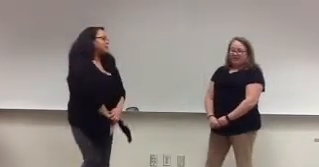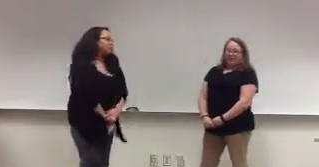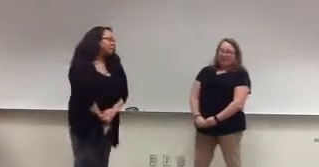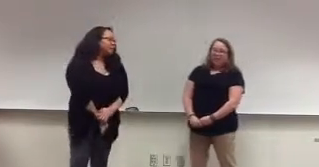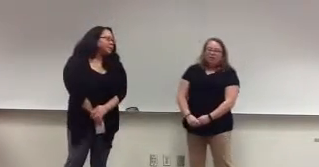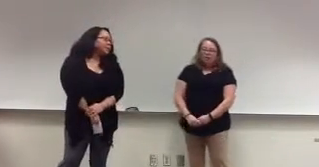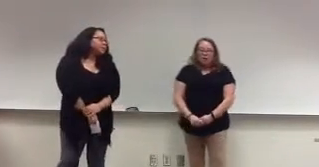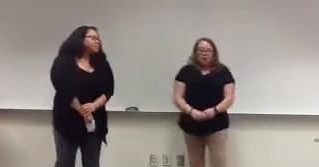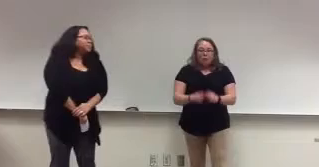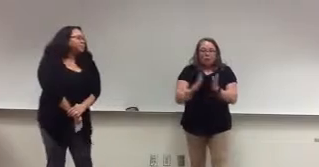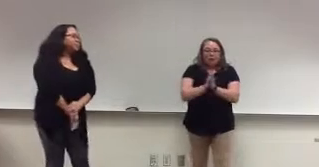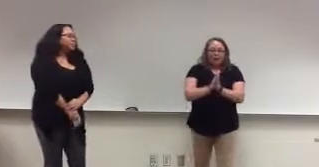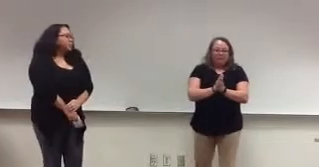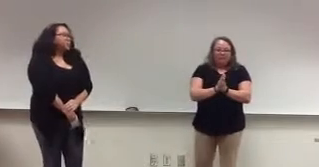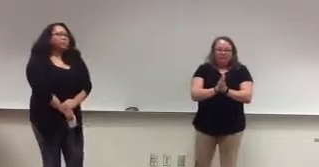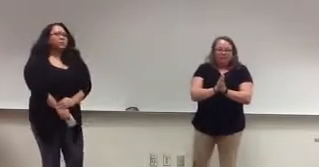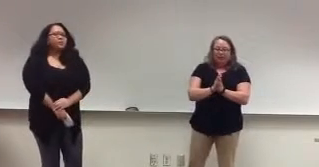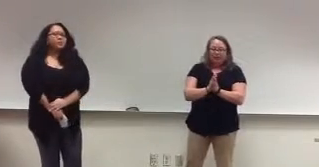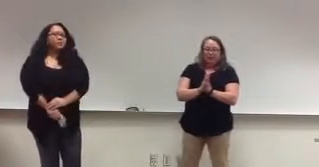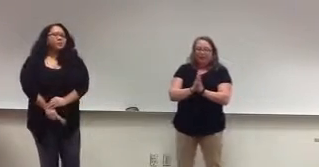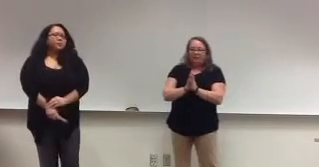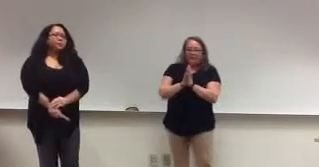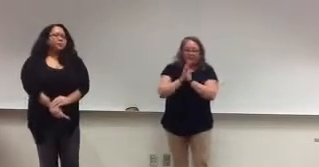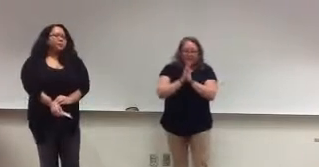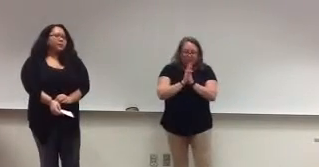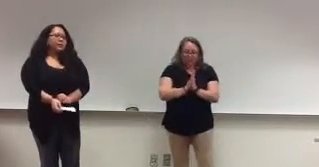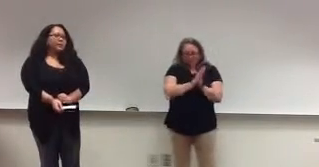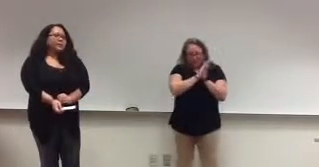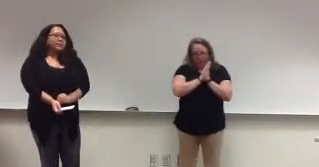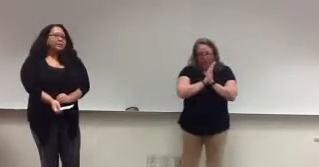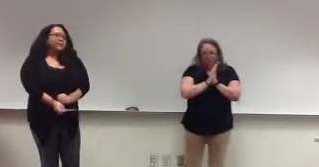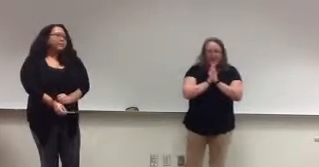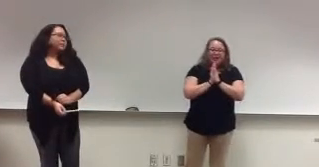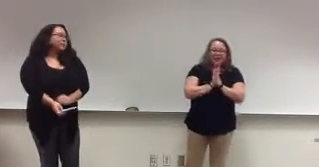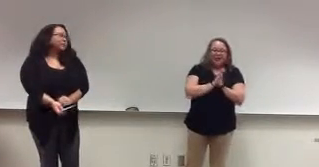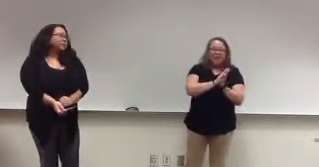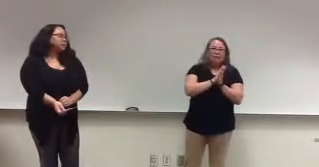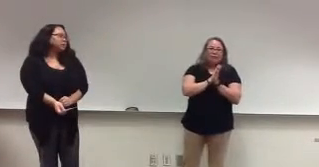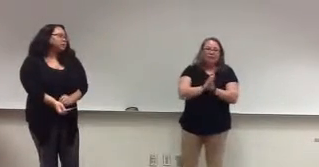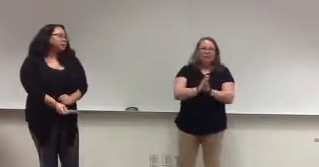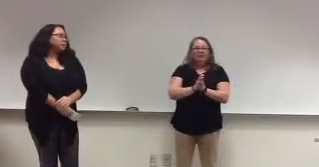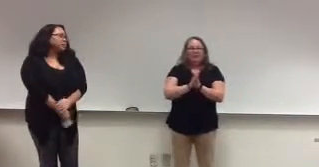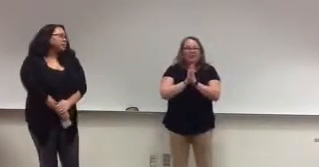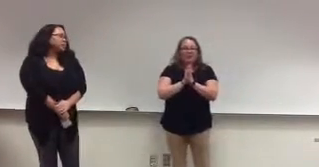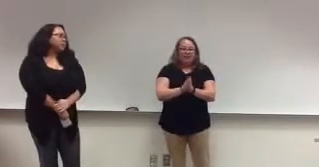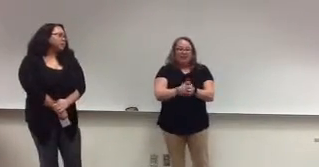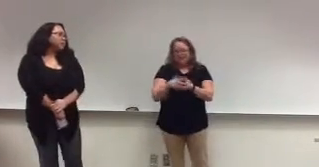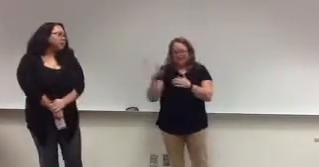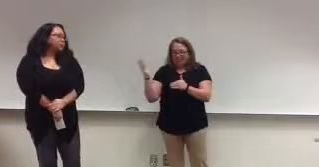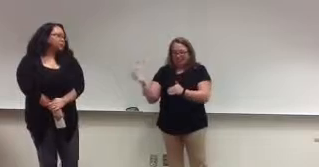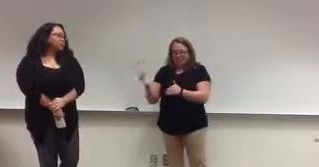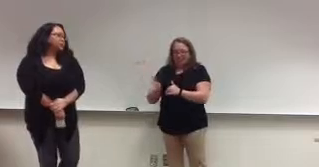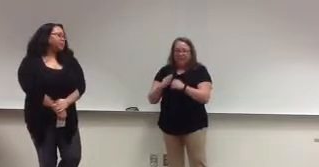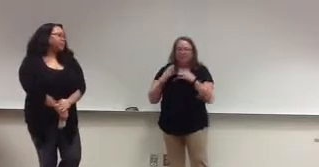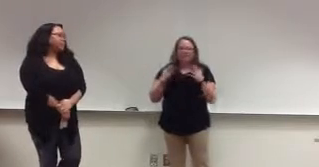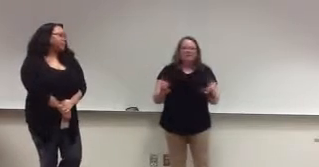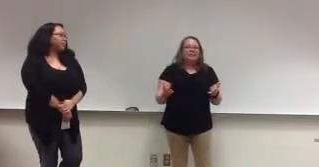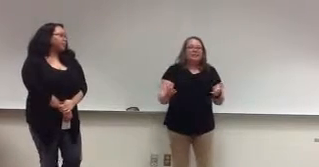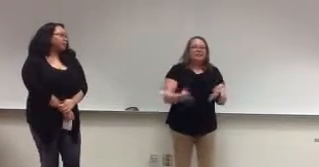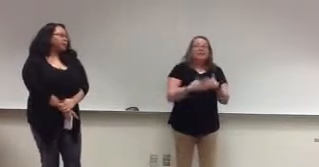Yes. So with that in mind, and first and foremost, never ever yell at a deaf person. Like she was saying, do not speak loud.